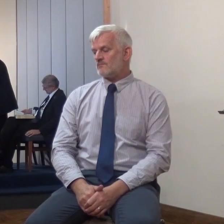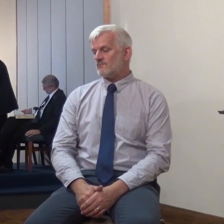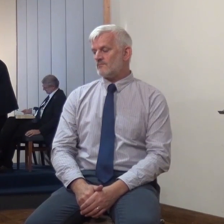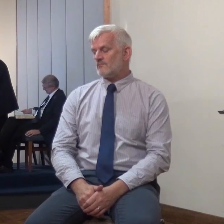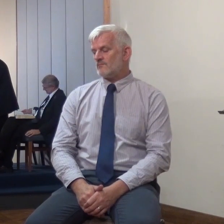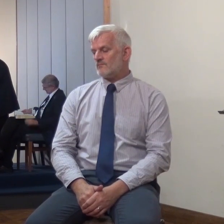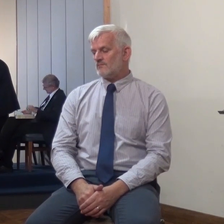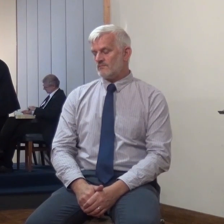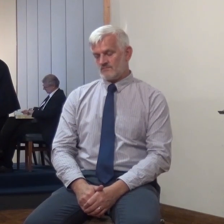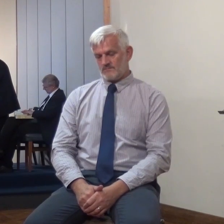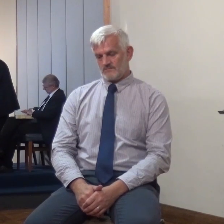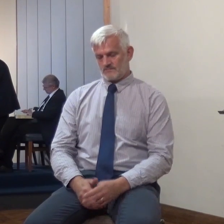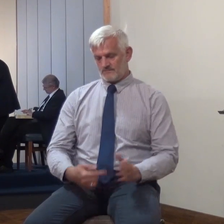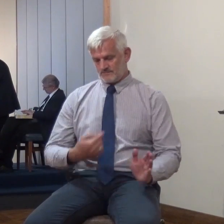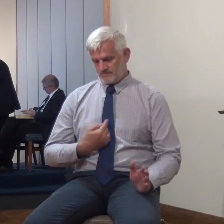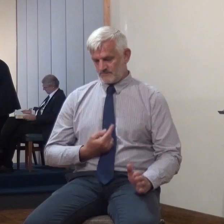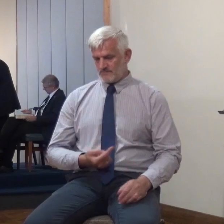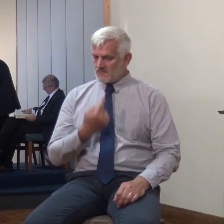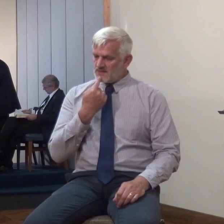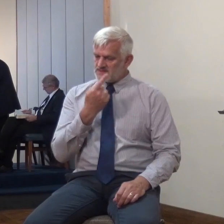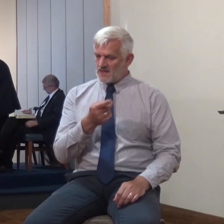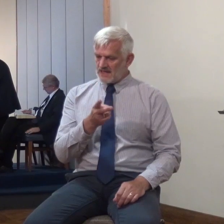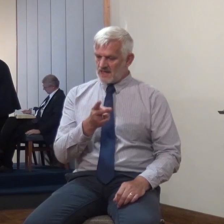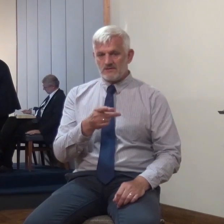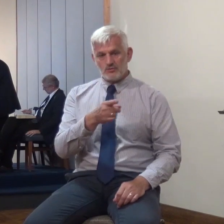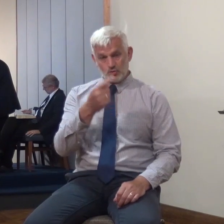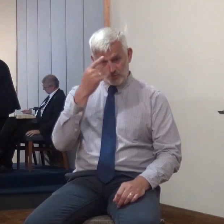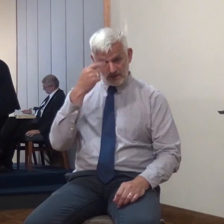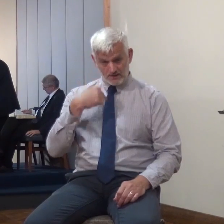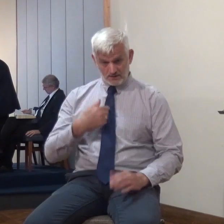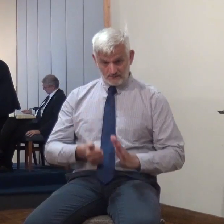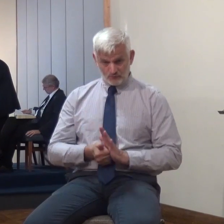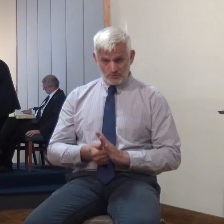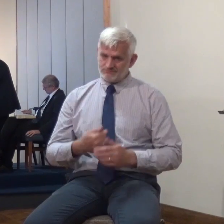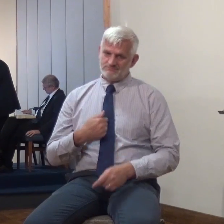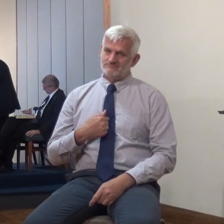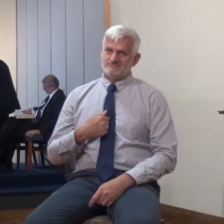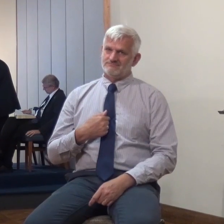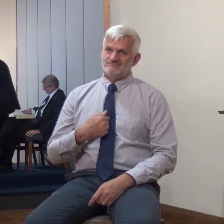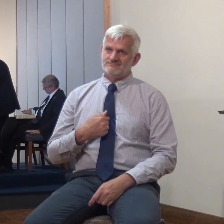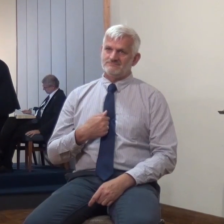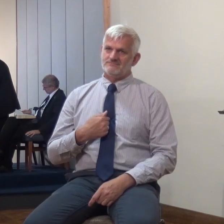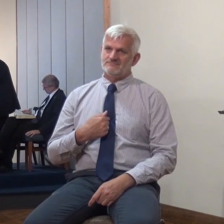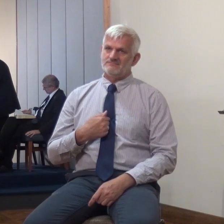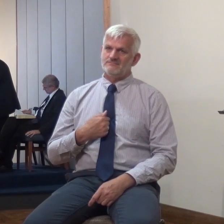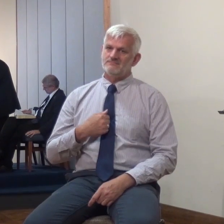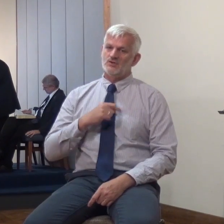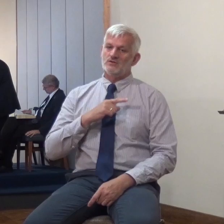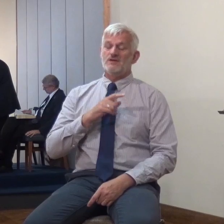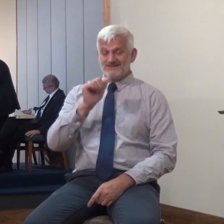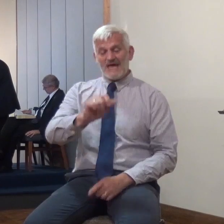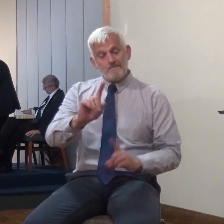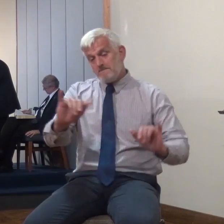16. I say again, let no man think me a fool. If otherwise, yet as a